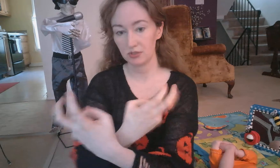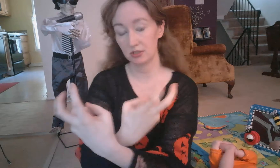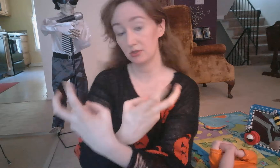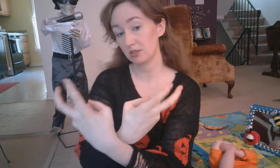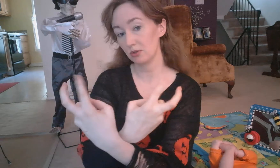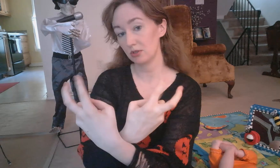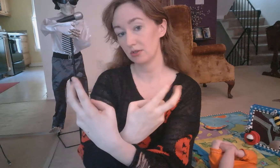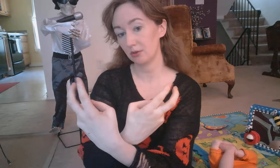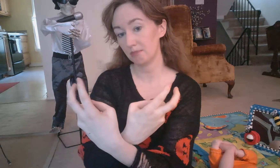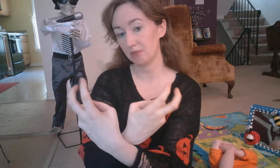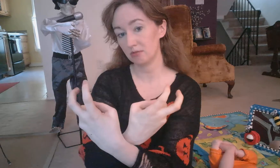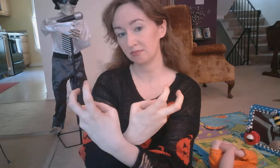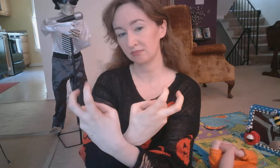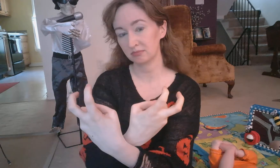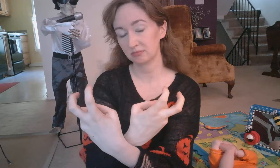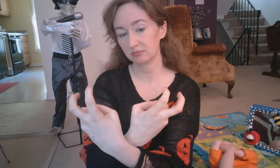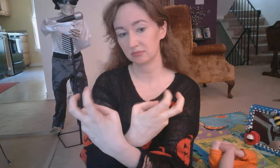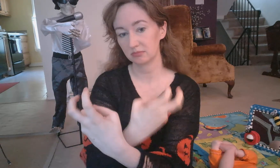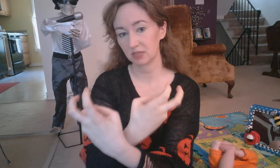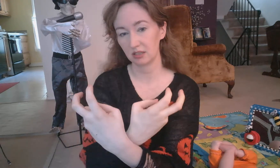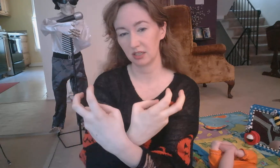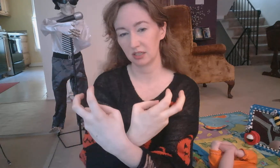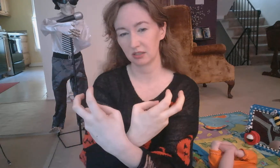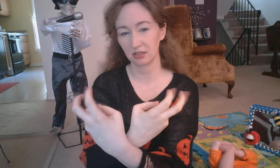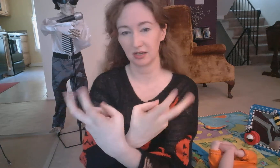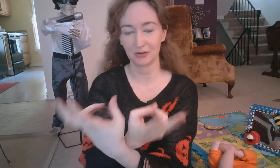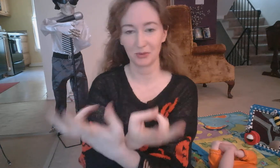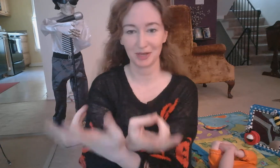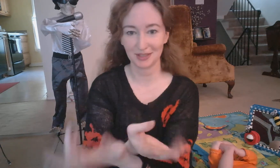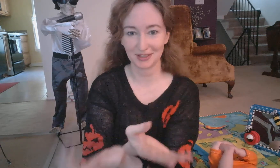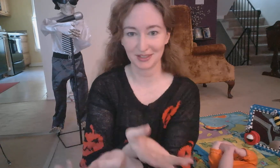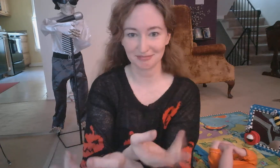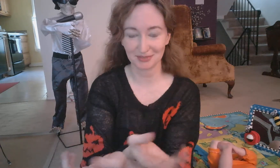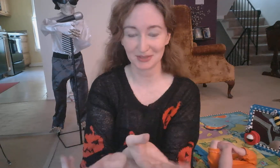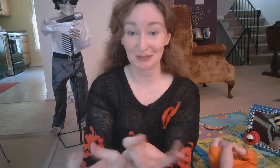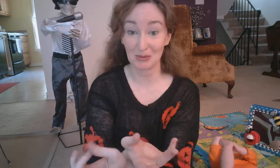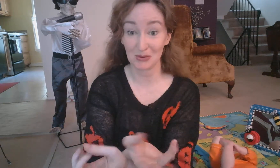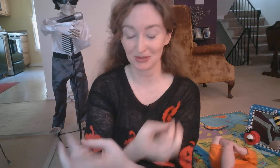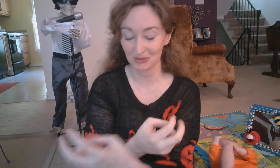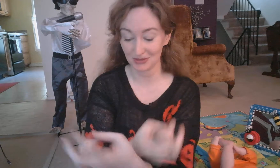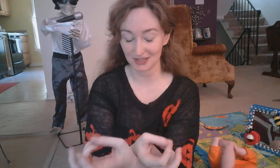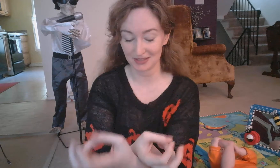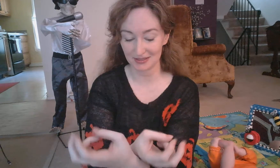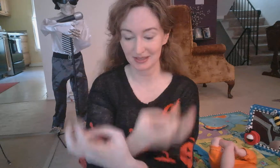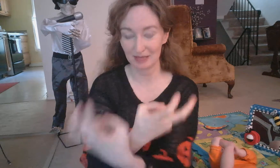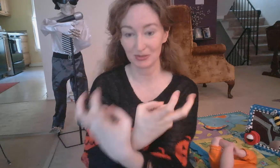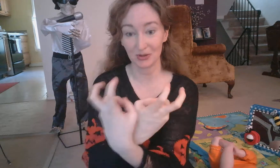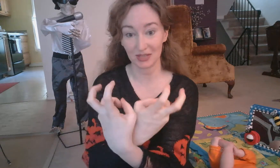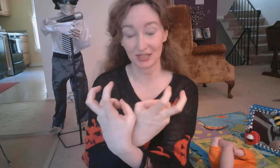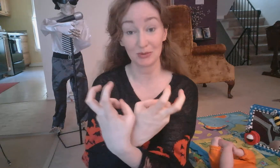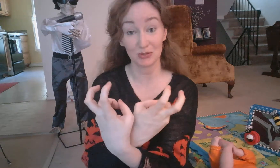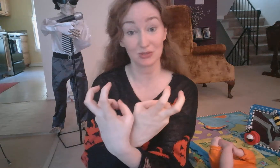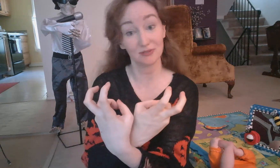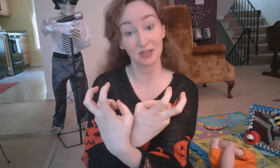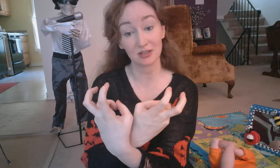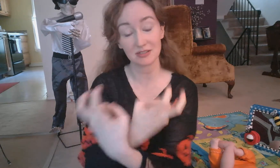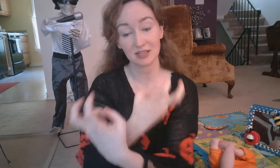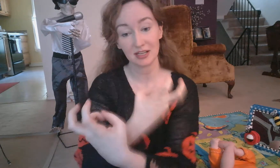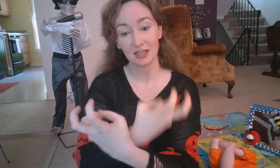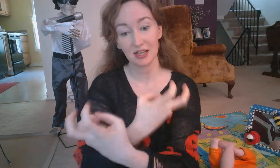you still do the little bone, kind of like, I don't know why I think that looks like bone other than that's a sign, but you go like that with your two fingers and